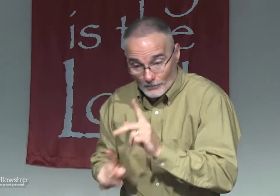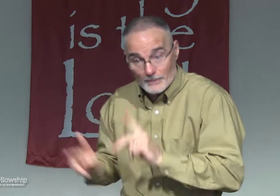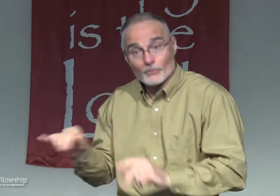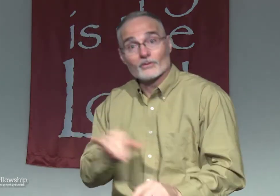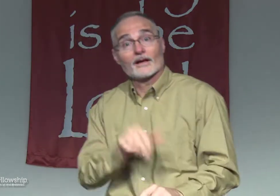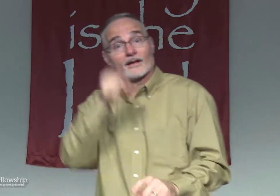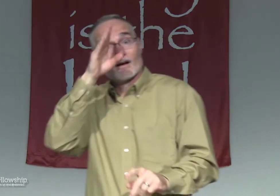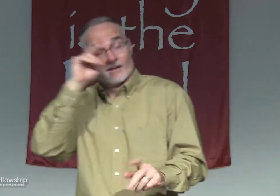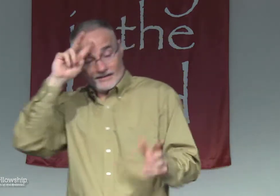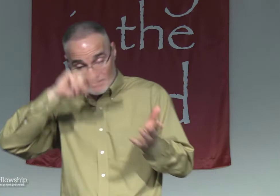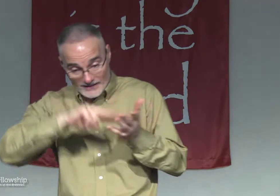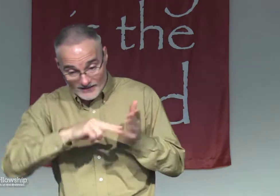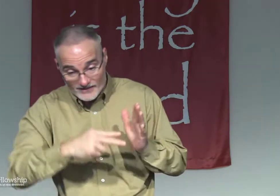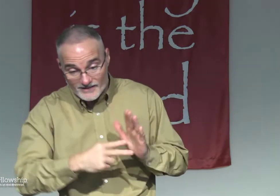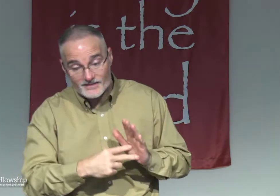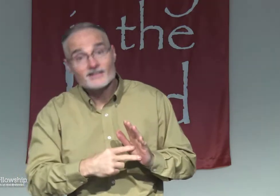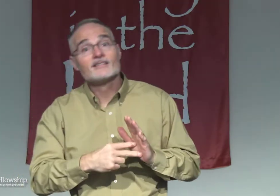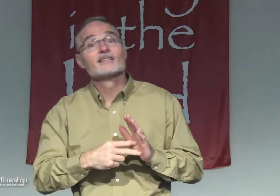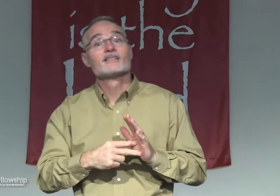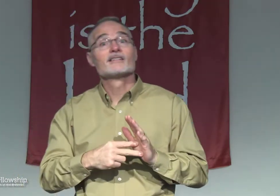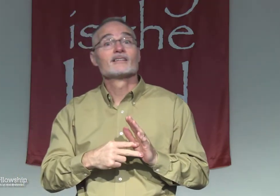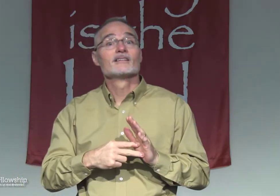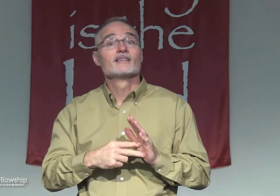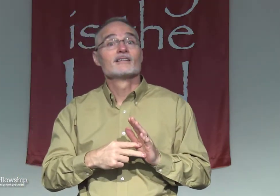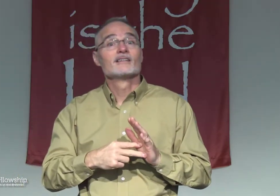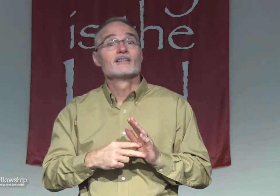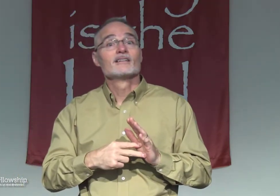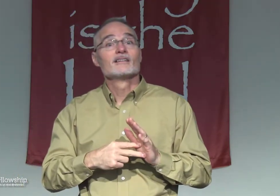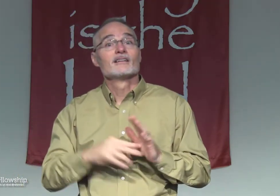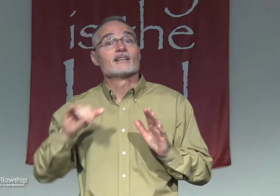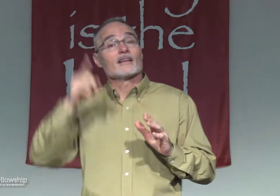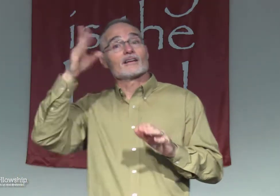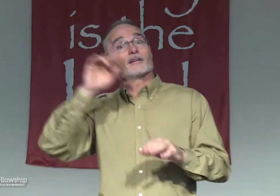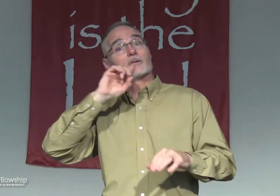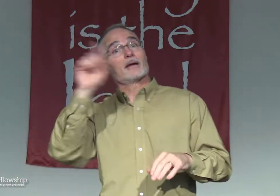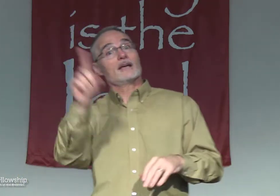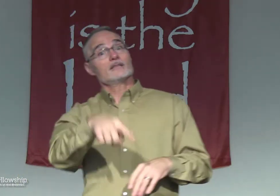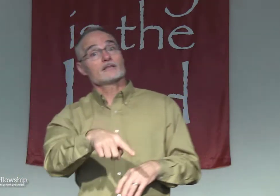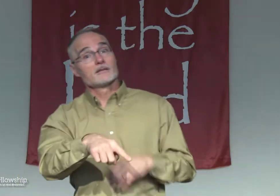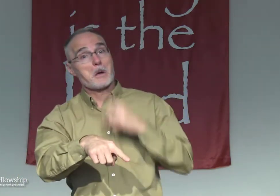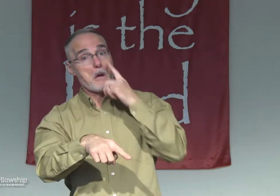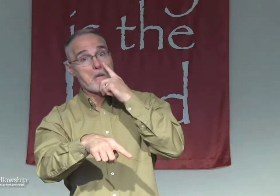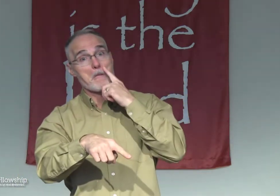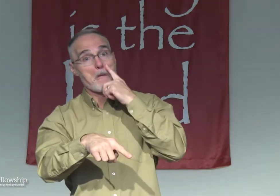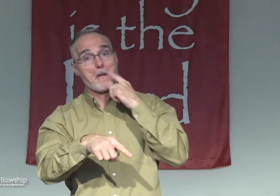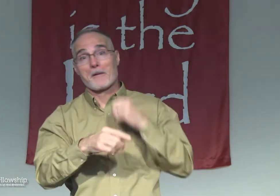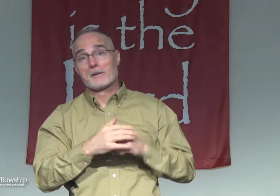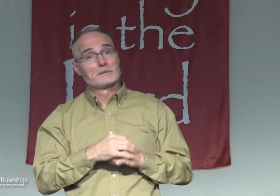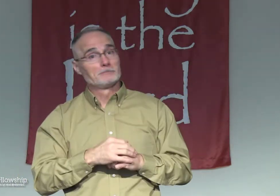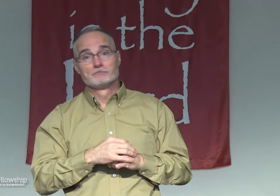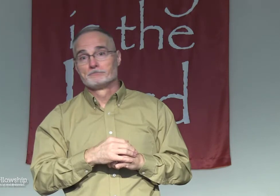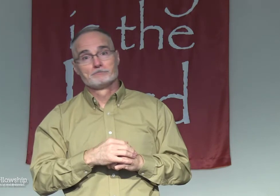if he is not within you, you cannot love other people as he intended, as he